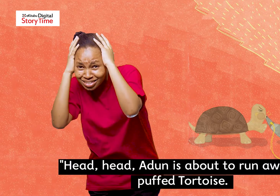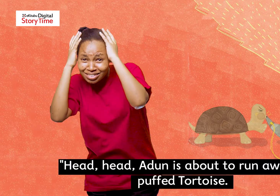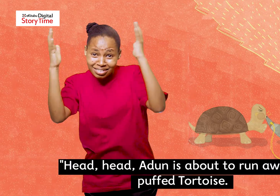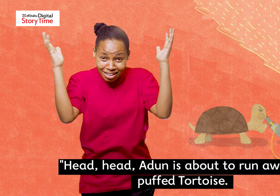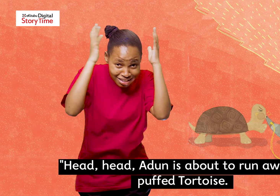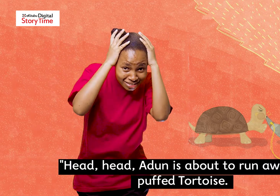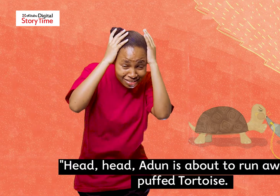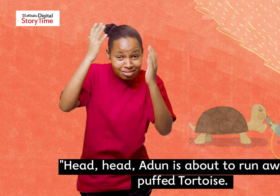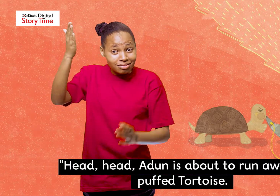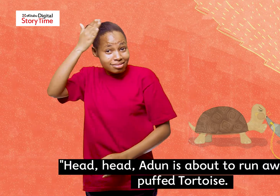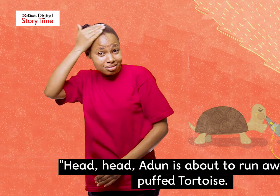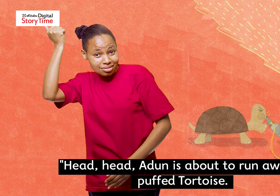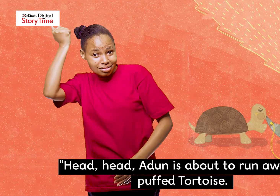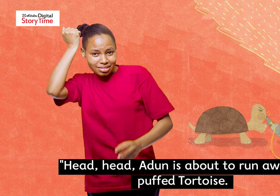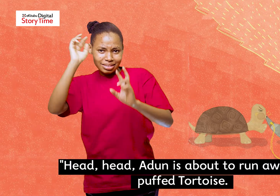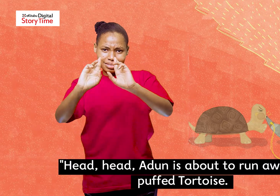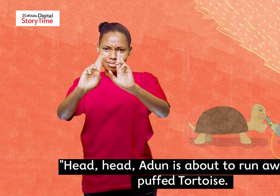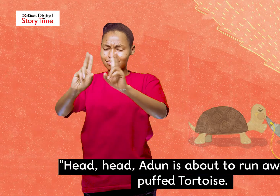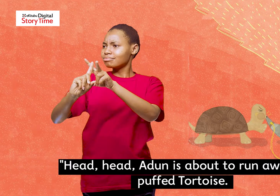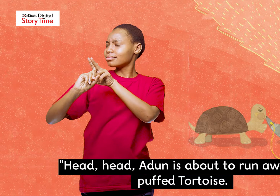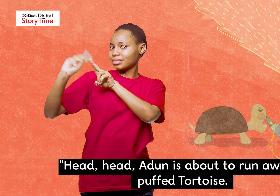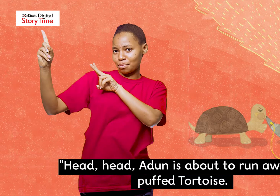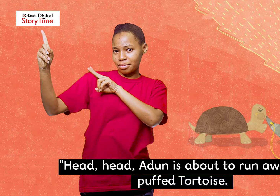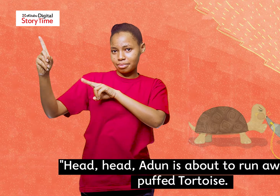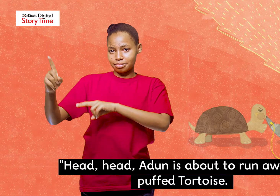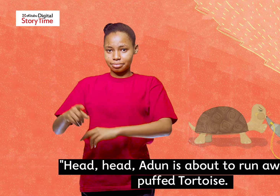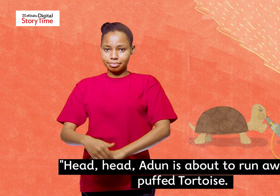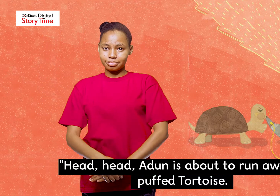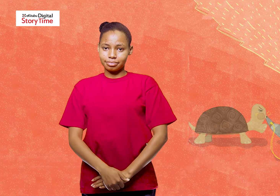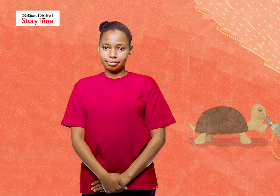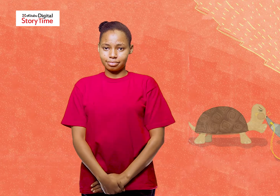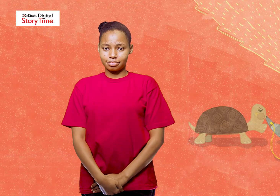"Head! Head! Adon is about to run away!" puffed the tortoise.